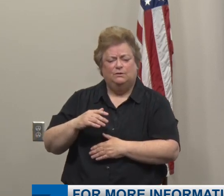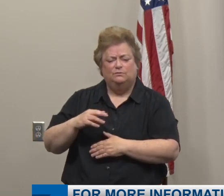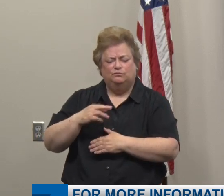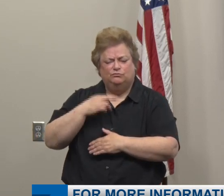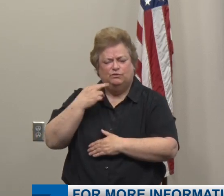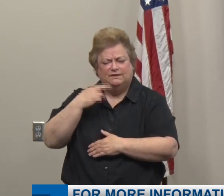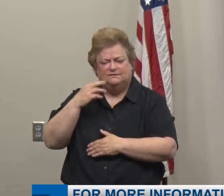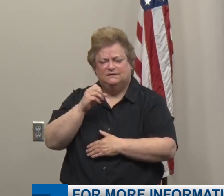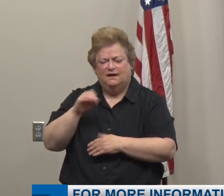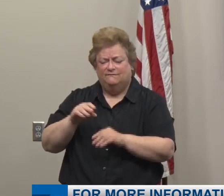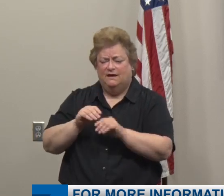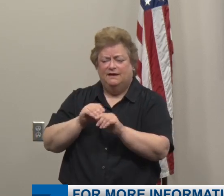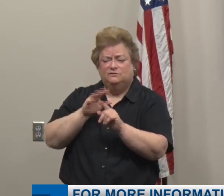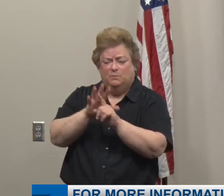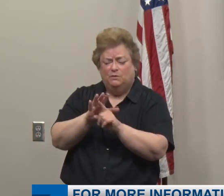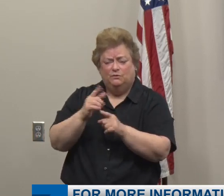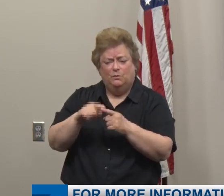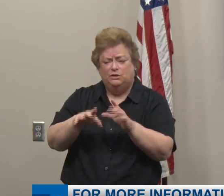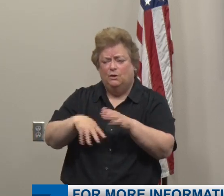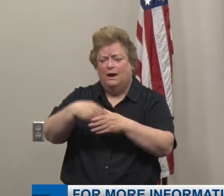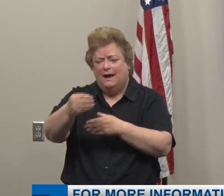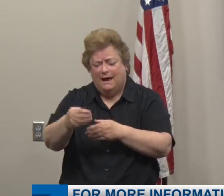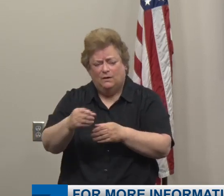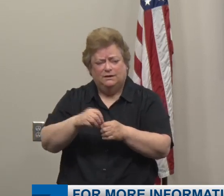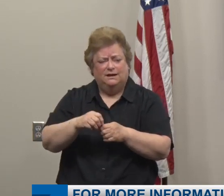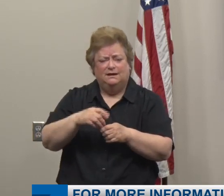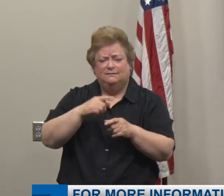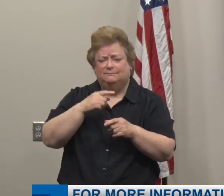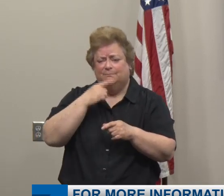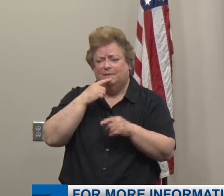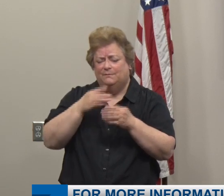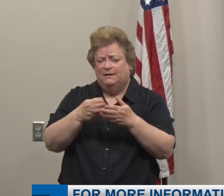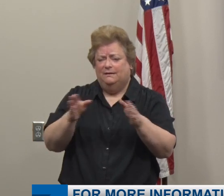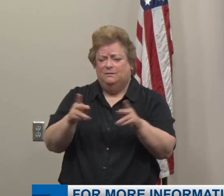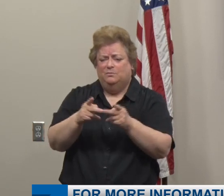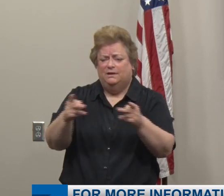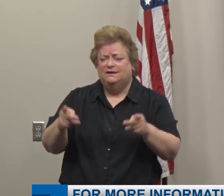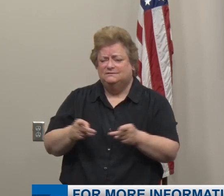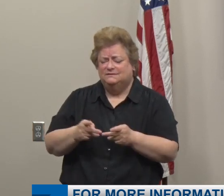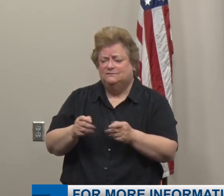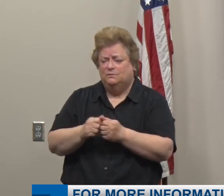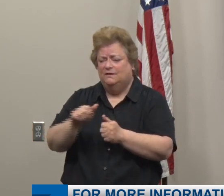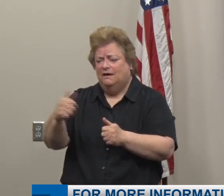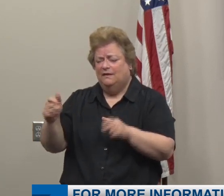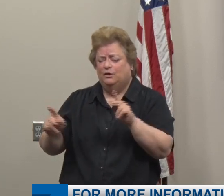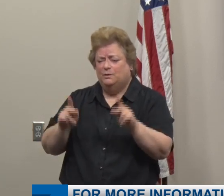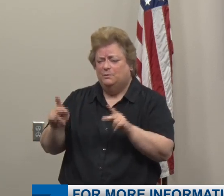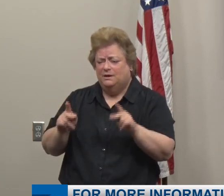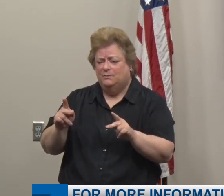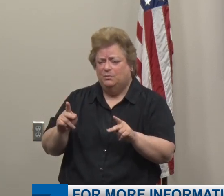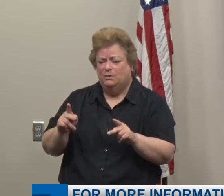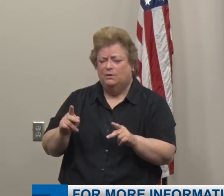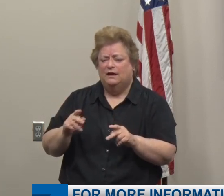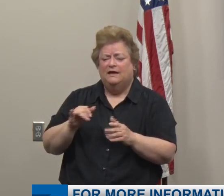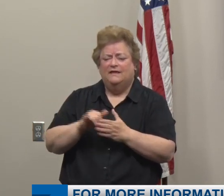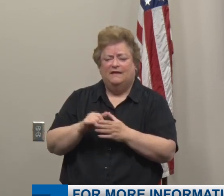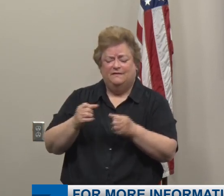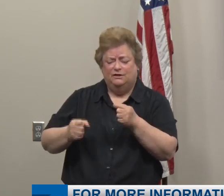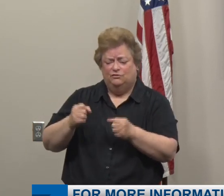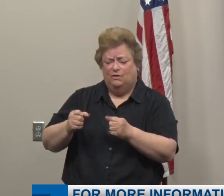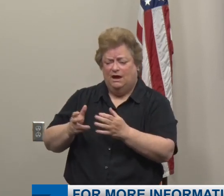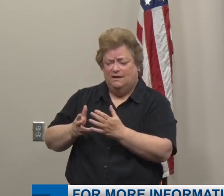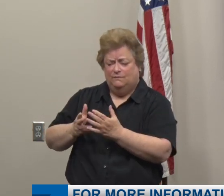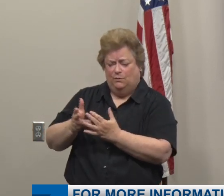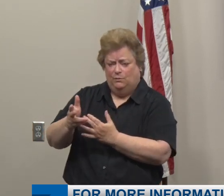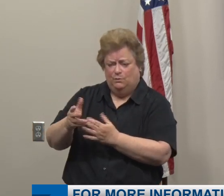any time you're out in the community or in public places where others are present and we also want to remind you that drive you testing is